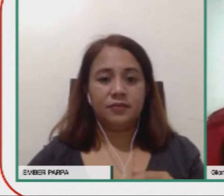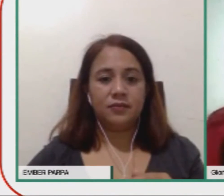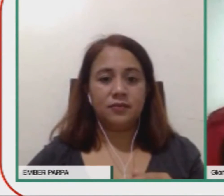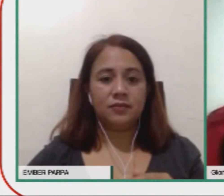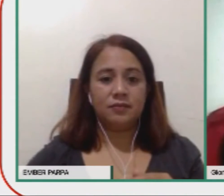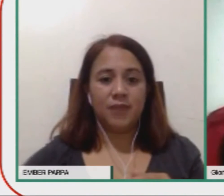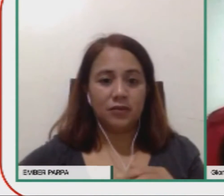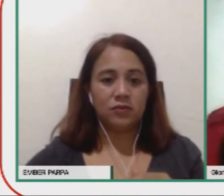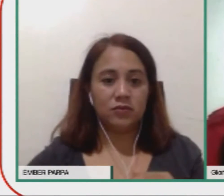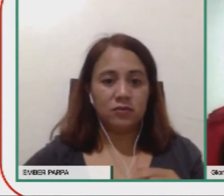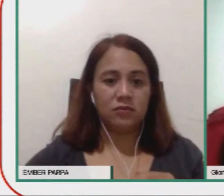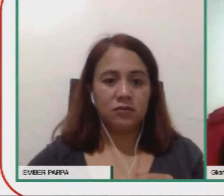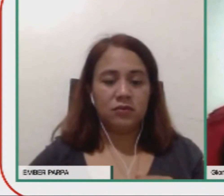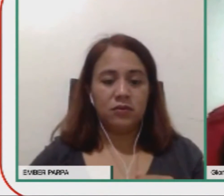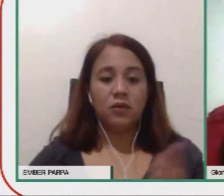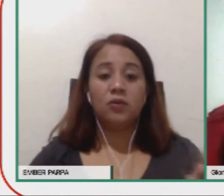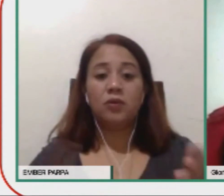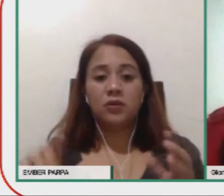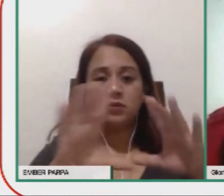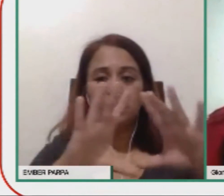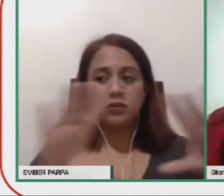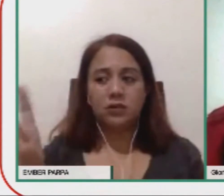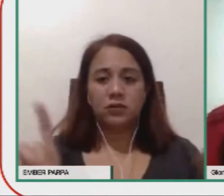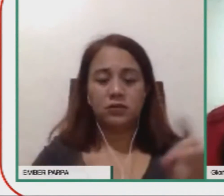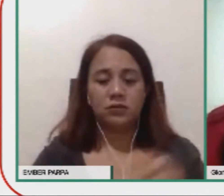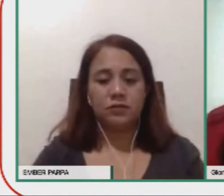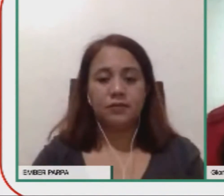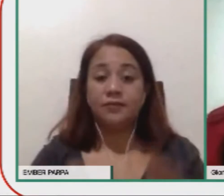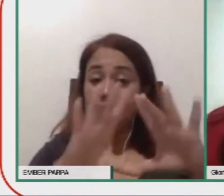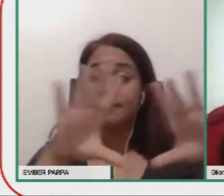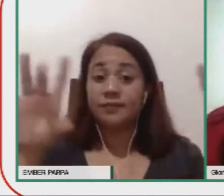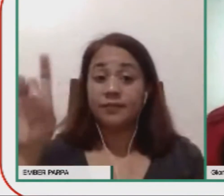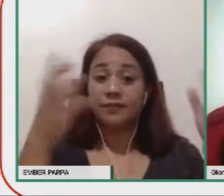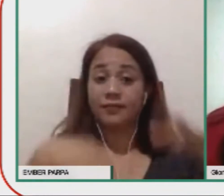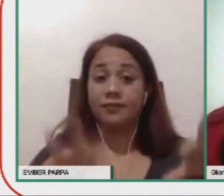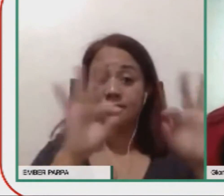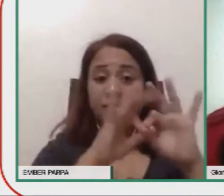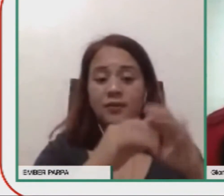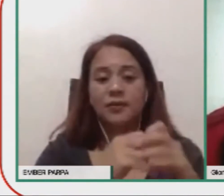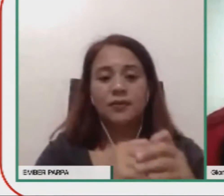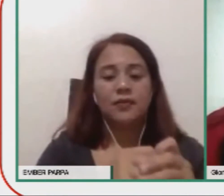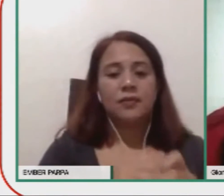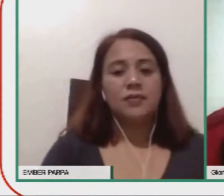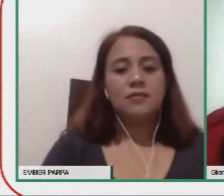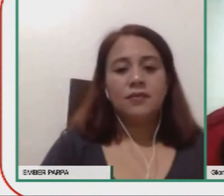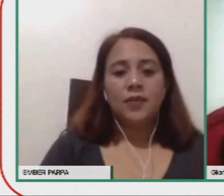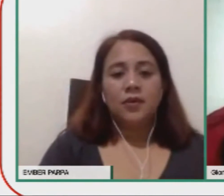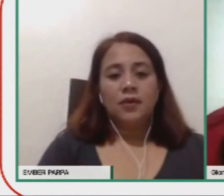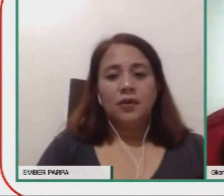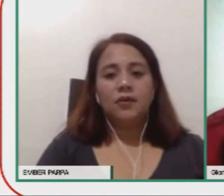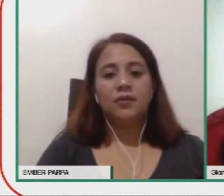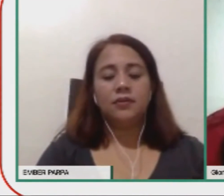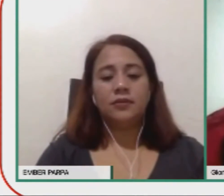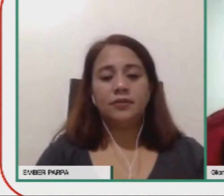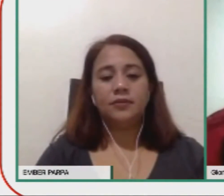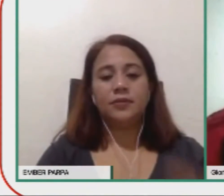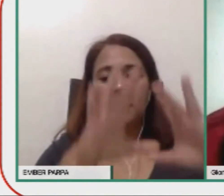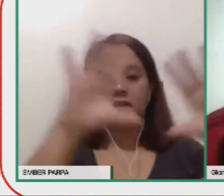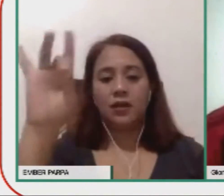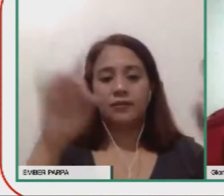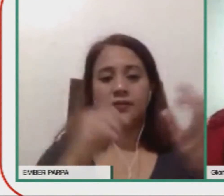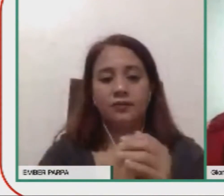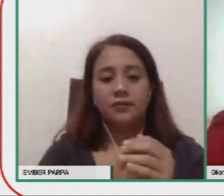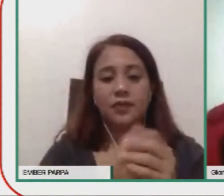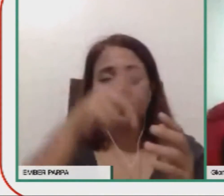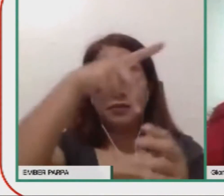yung signages. Kasi ang signages, once you have in your car the signages na